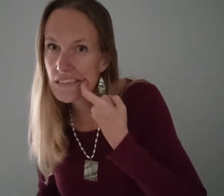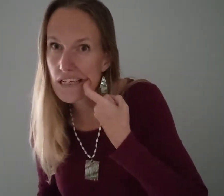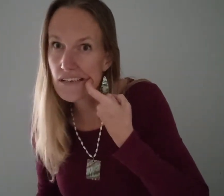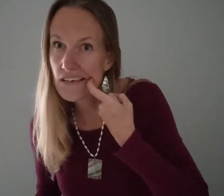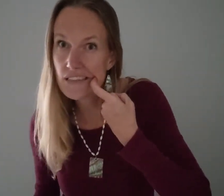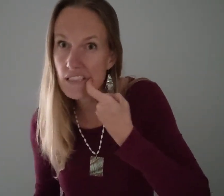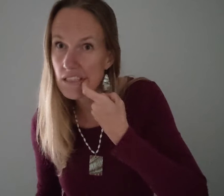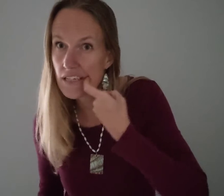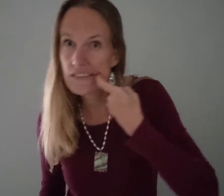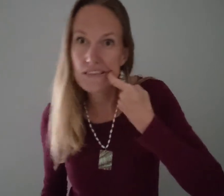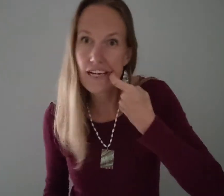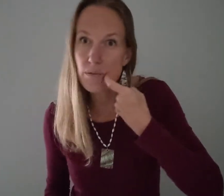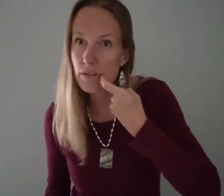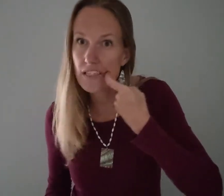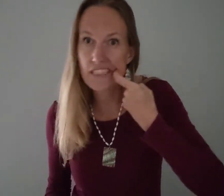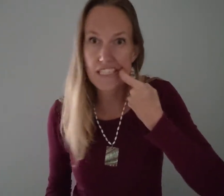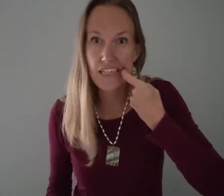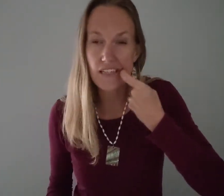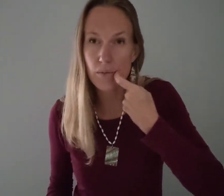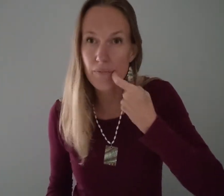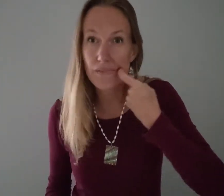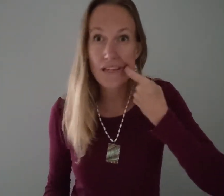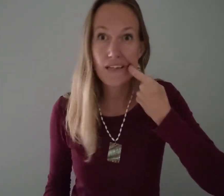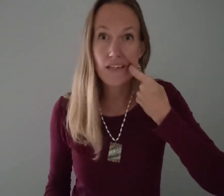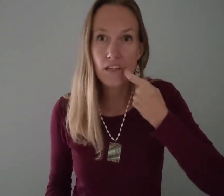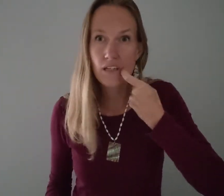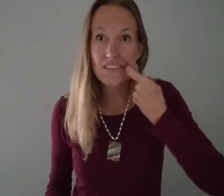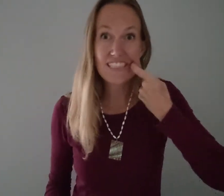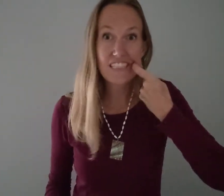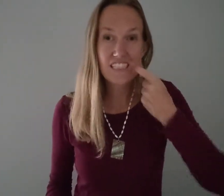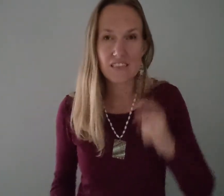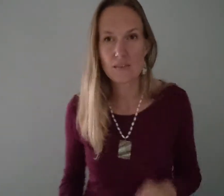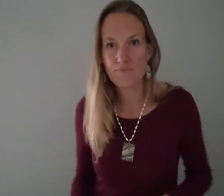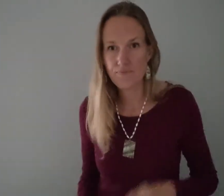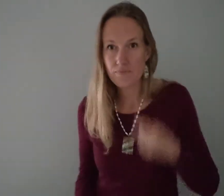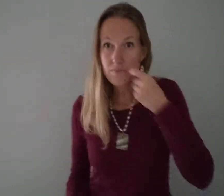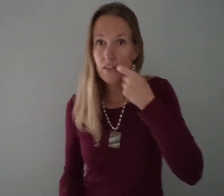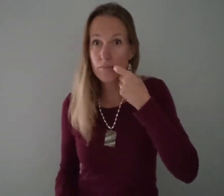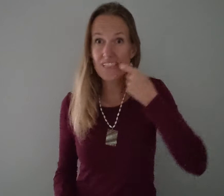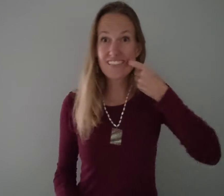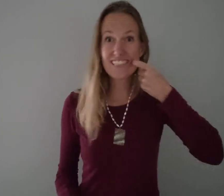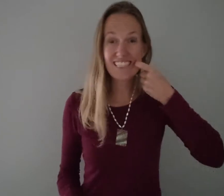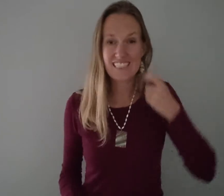you hooked, okay? So you kind of pull on your cheek a little bit, okay? Your addictions. Bring your